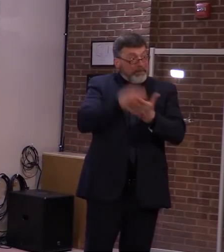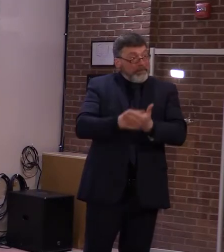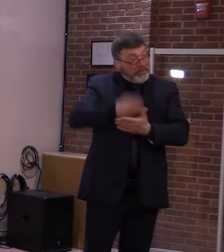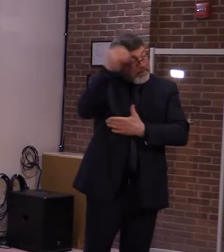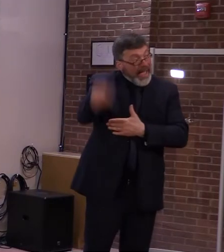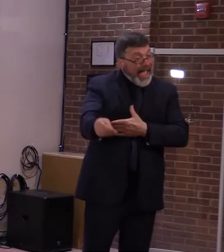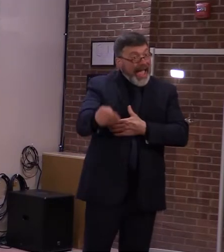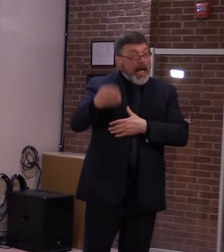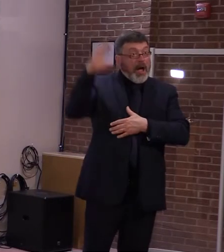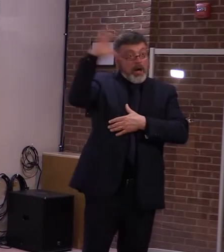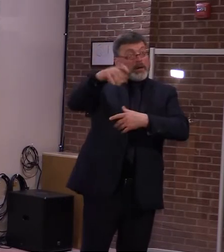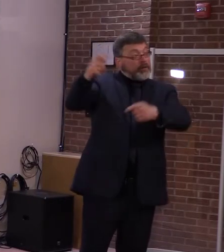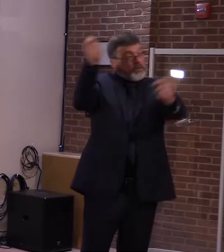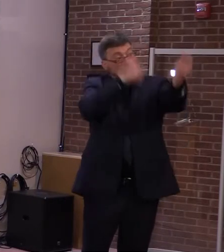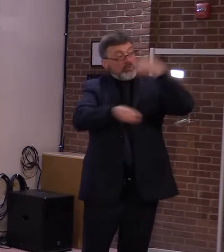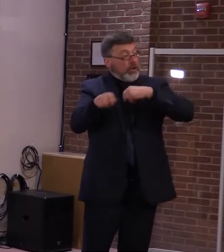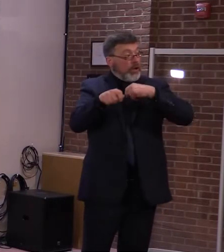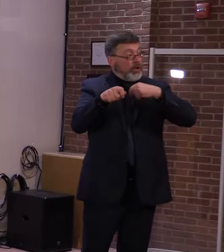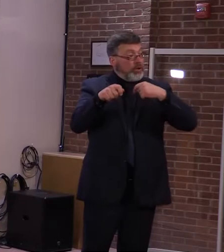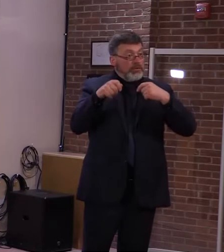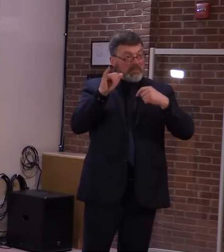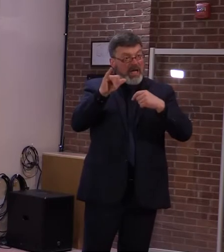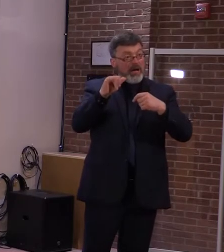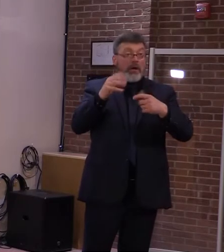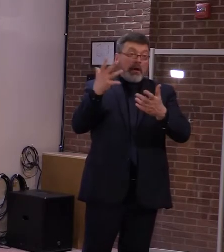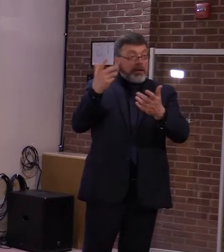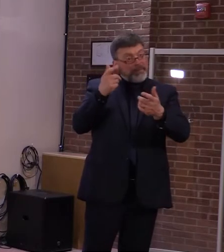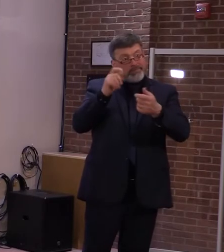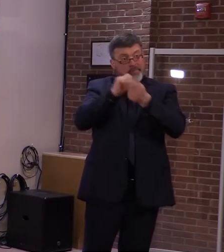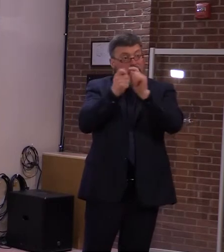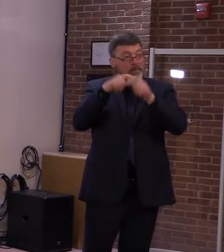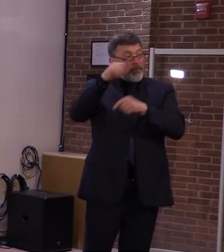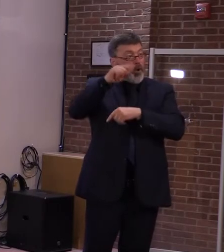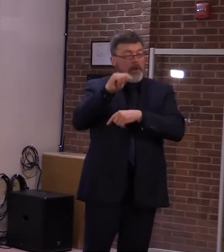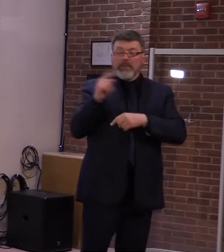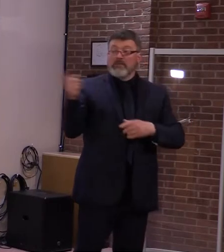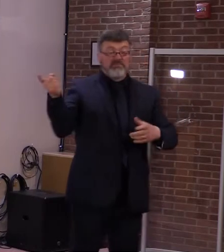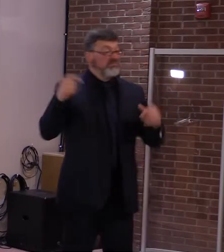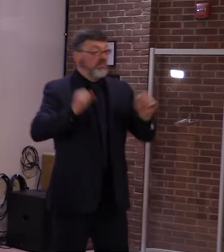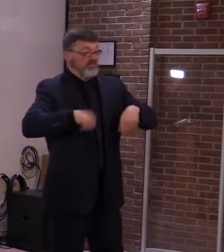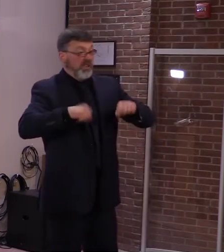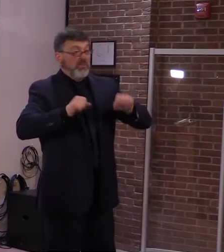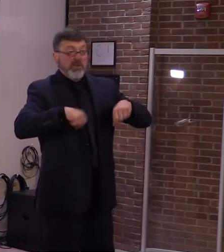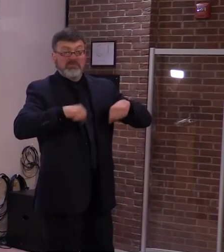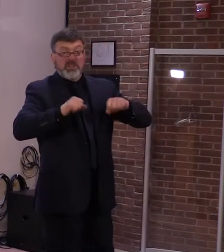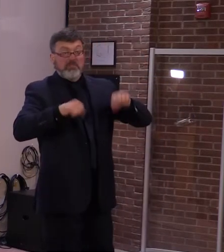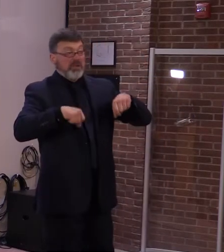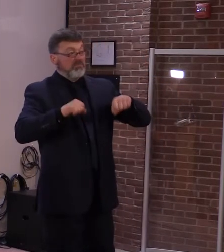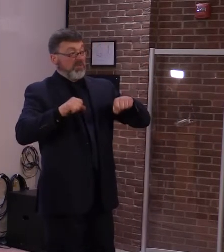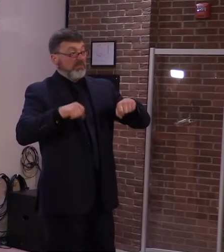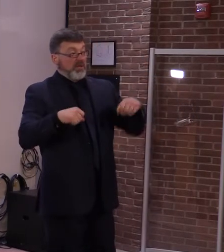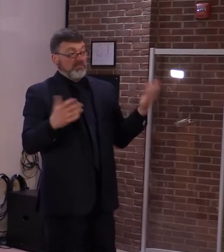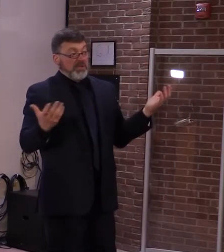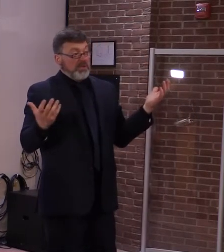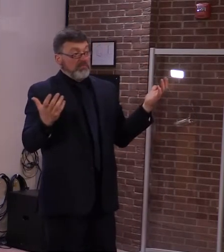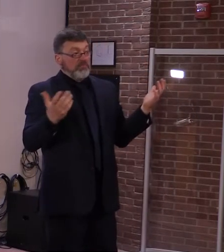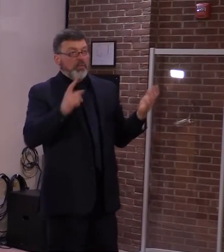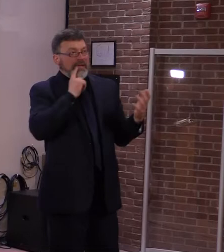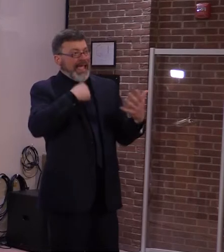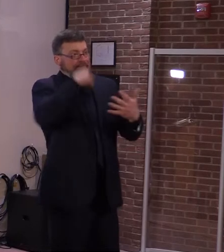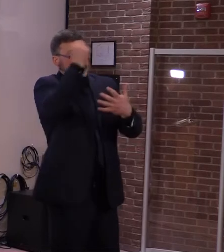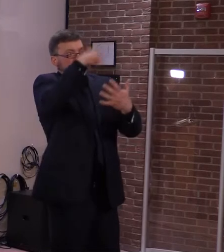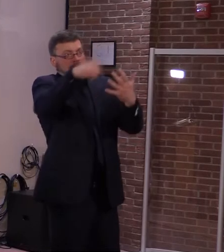It could. There's a number of different initiatives within the plan. Some of it could include buying